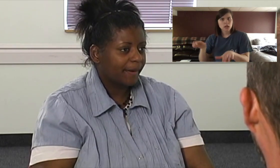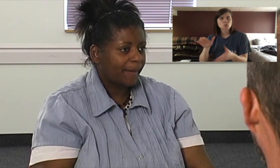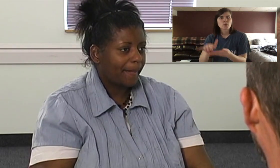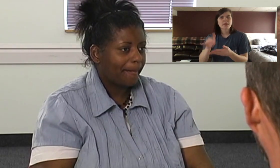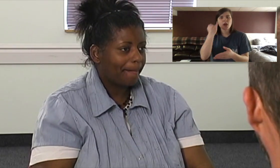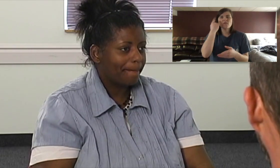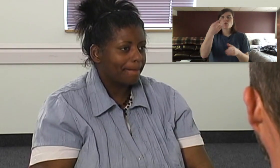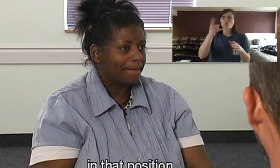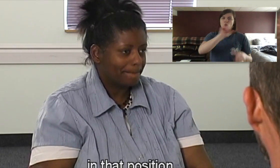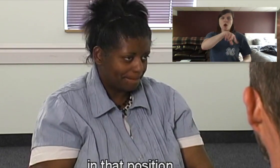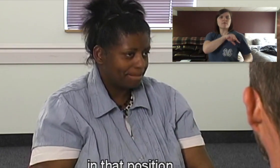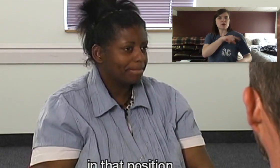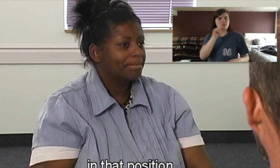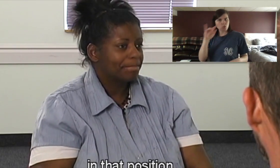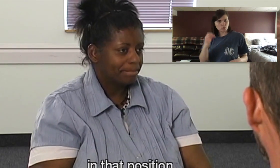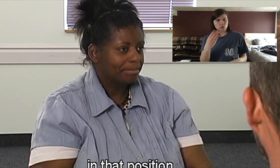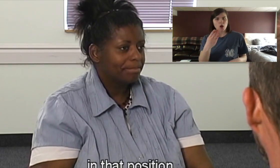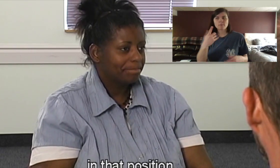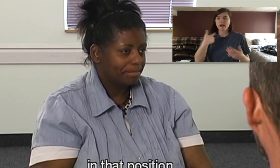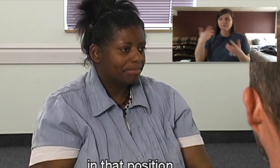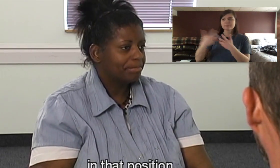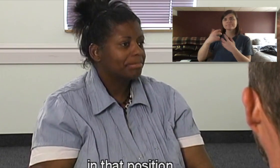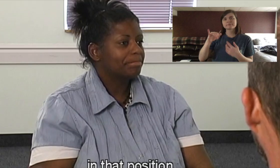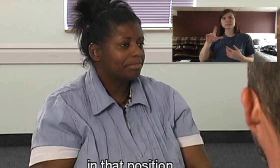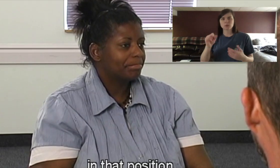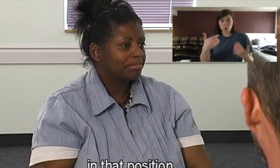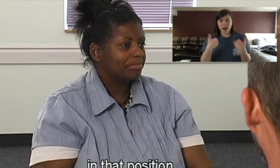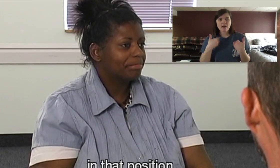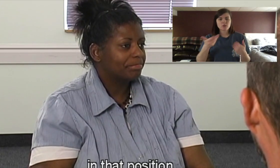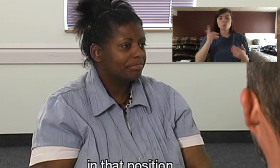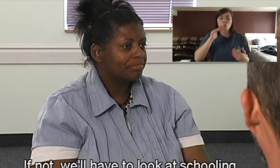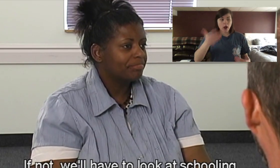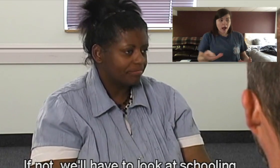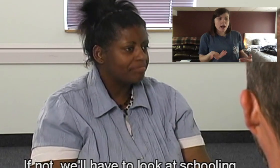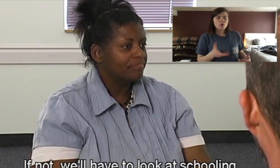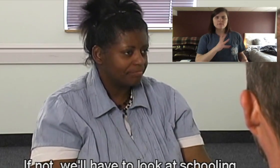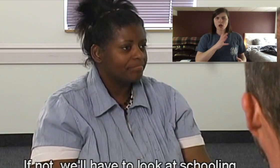of the skills to get hired in that position.